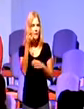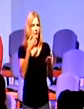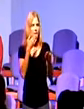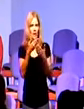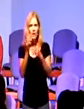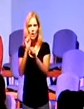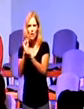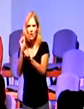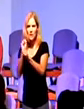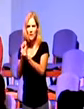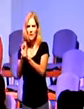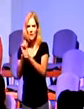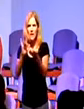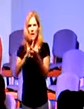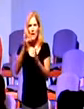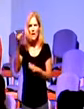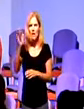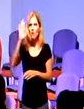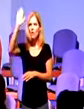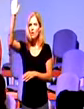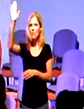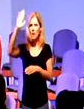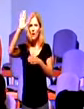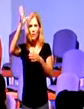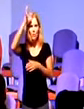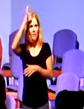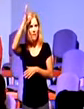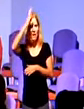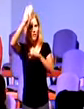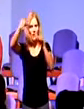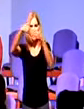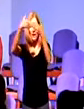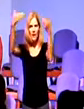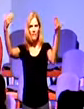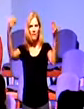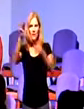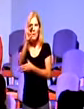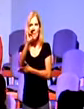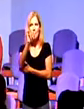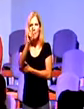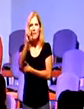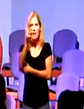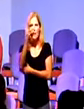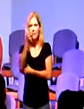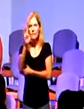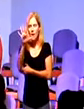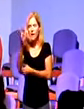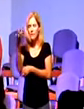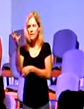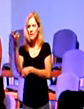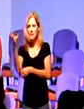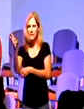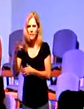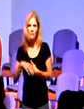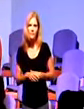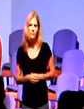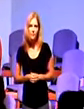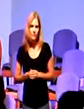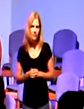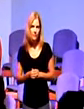may see your good deeds and glorify your Father in heaven. Matthew